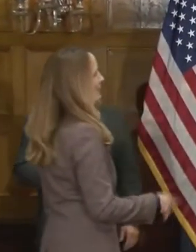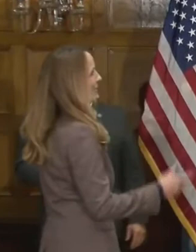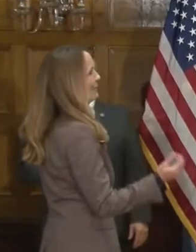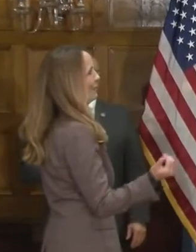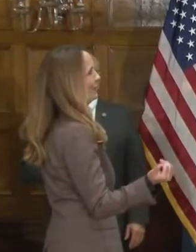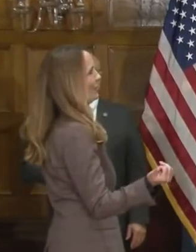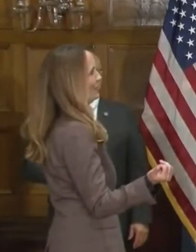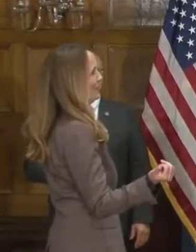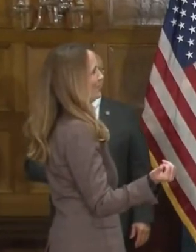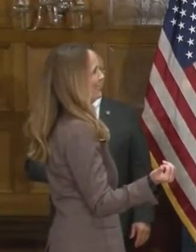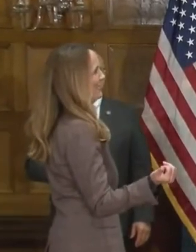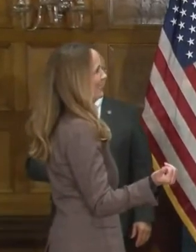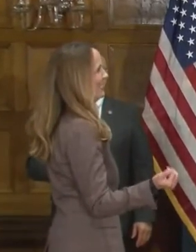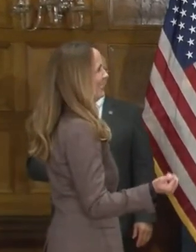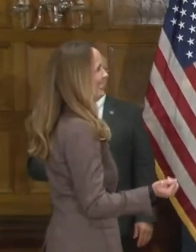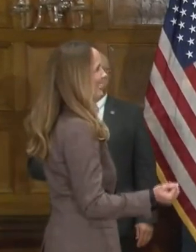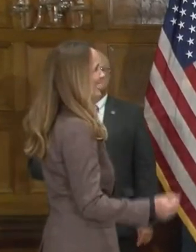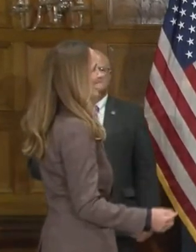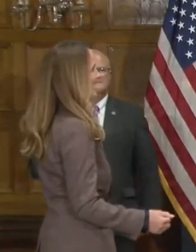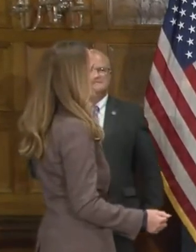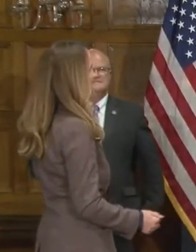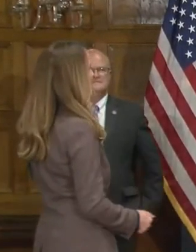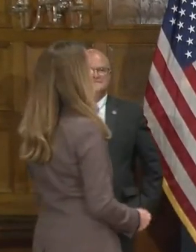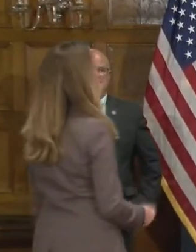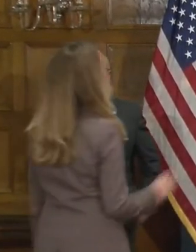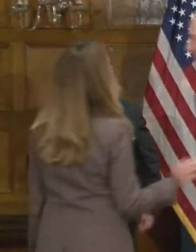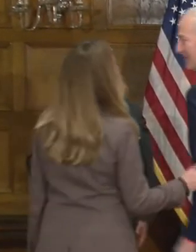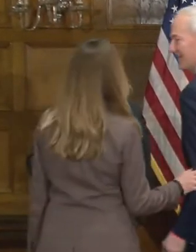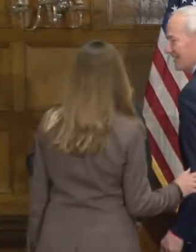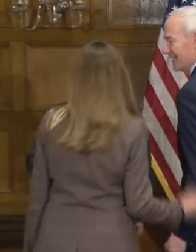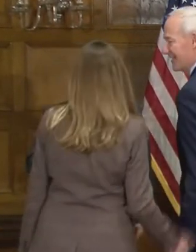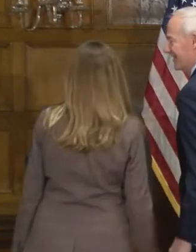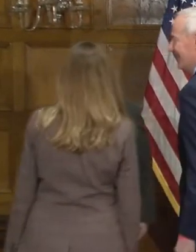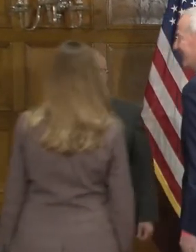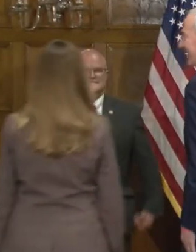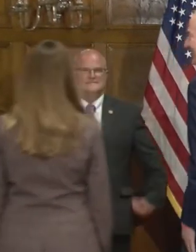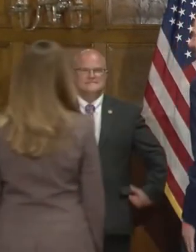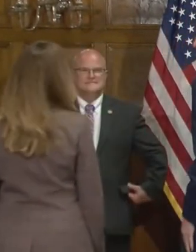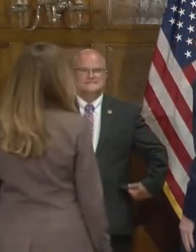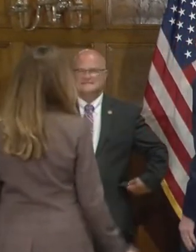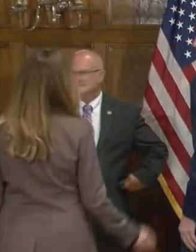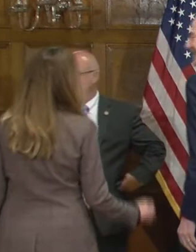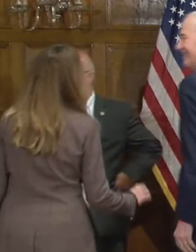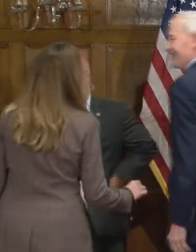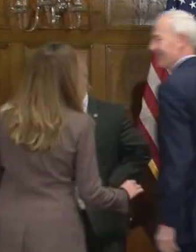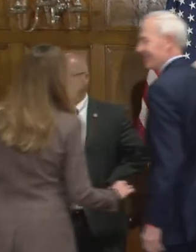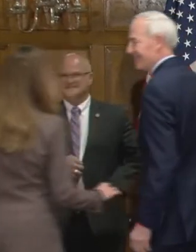guys. Thank you. Yeah.